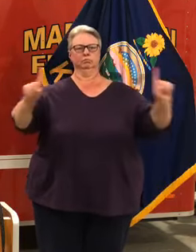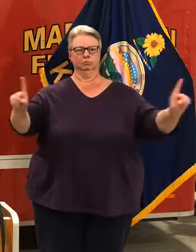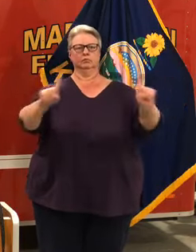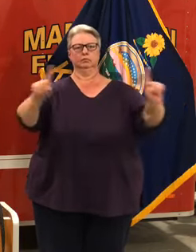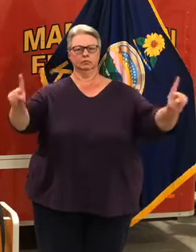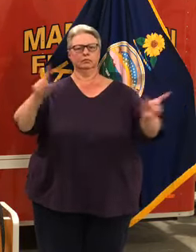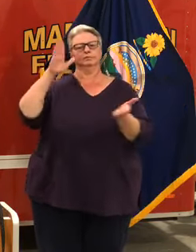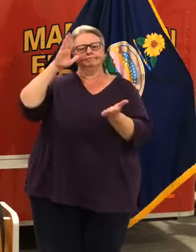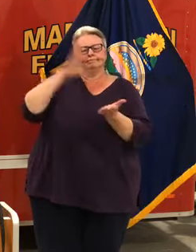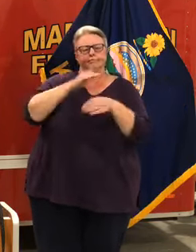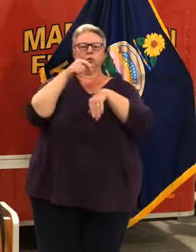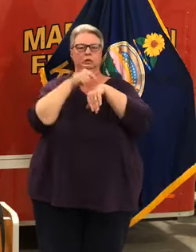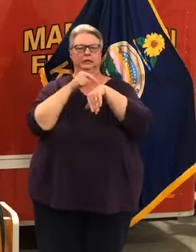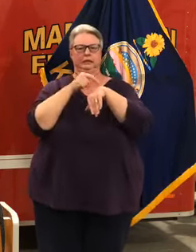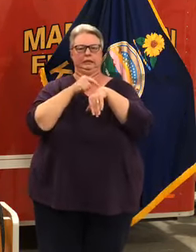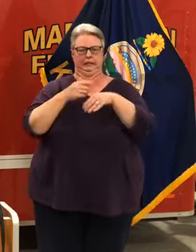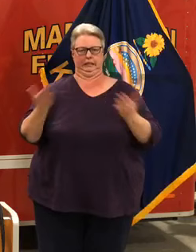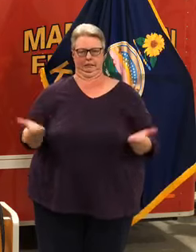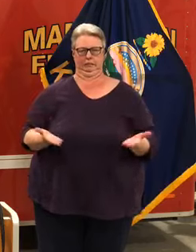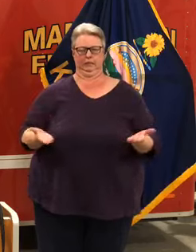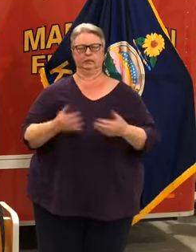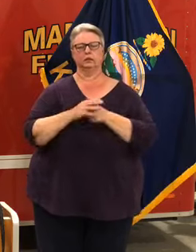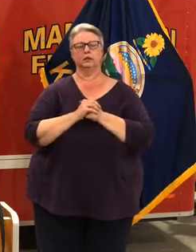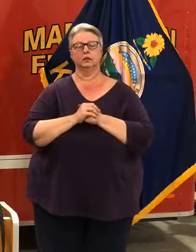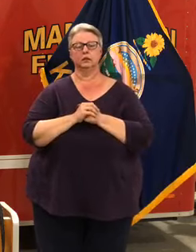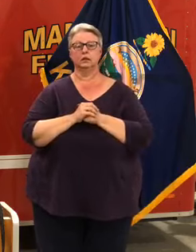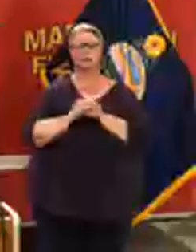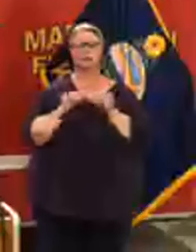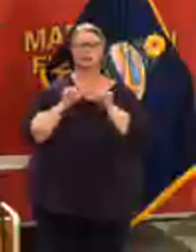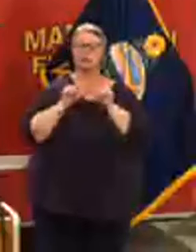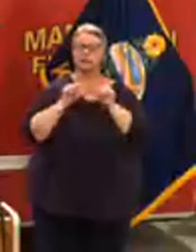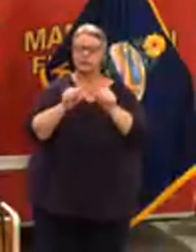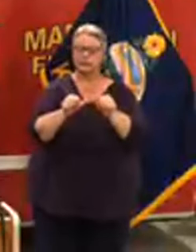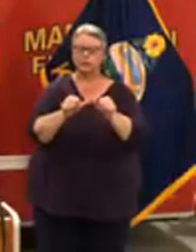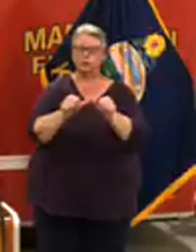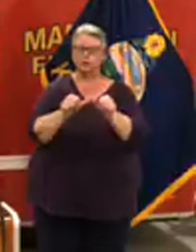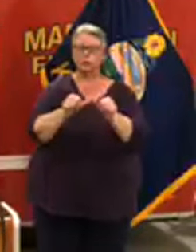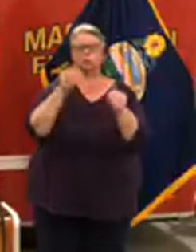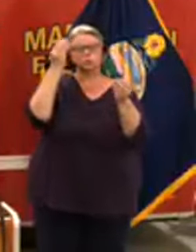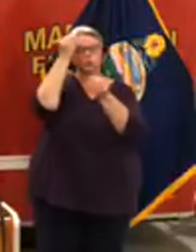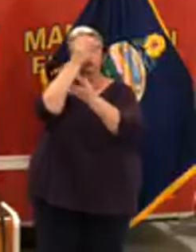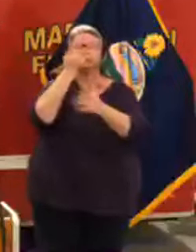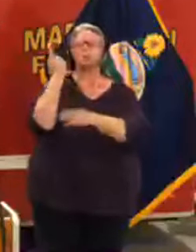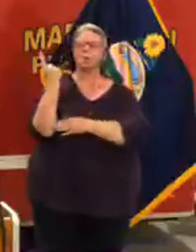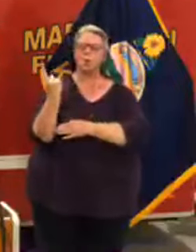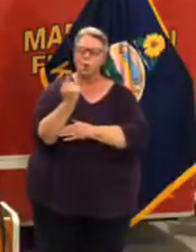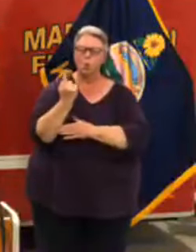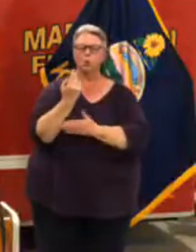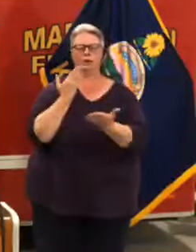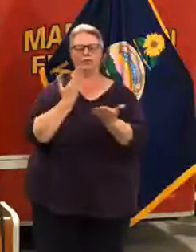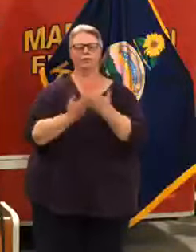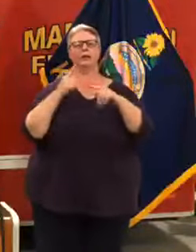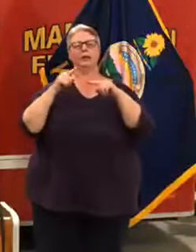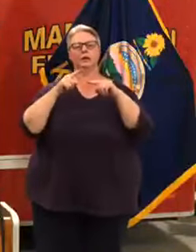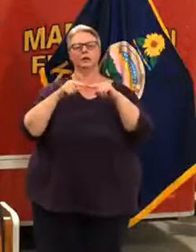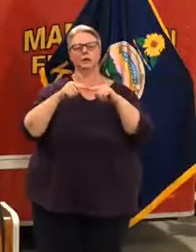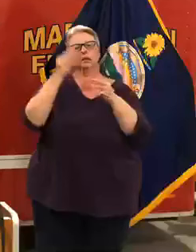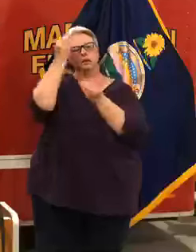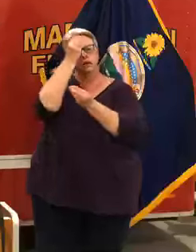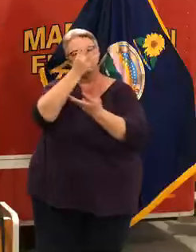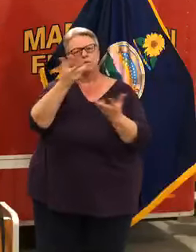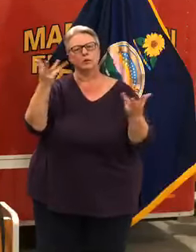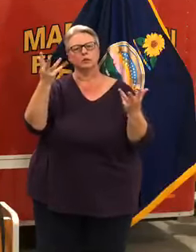situation. Please continue to only share valid, reliable information. We have many sources for you to choose